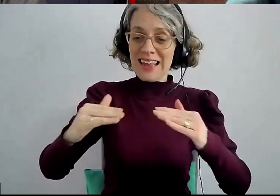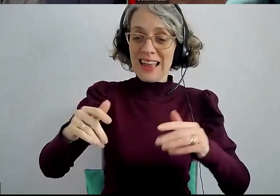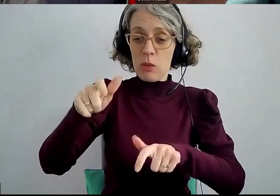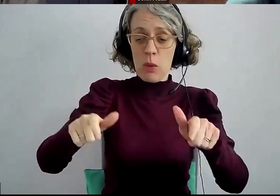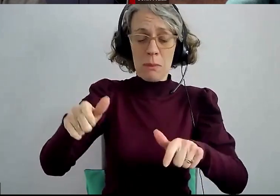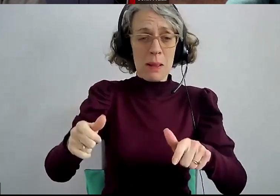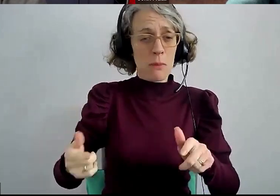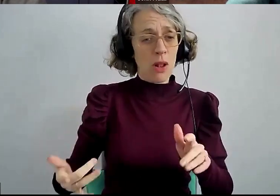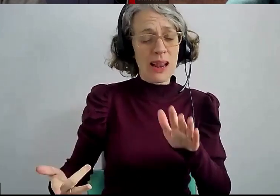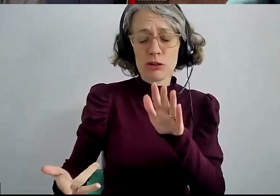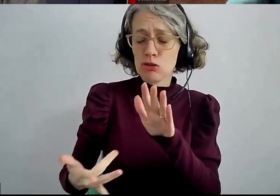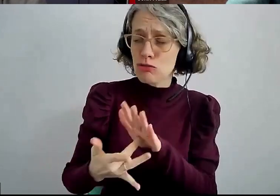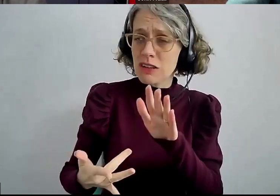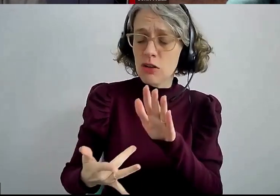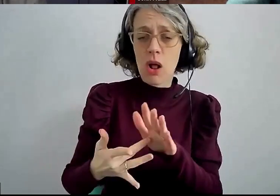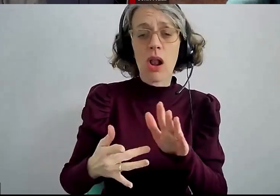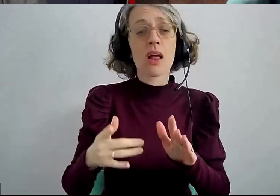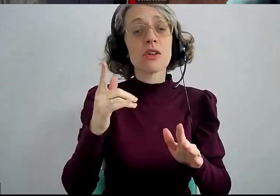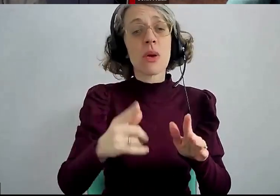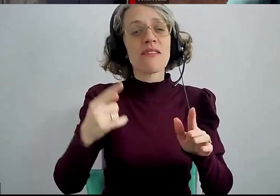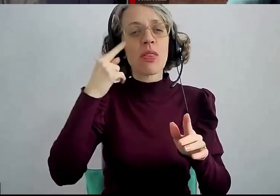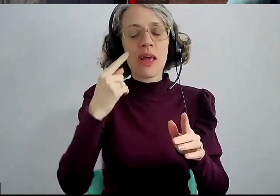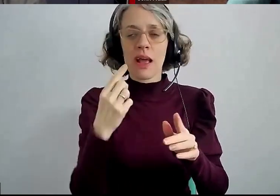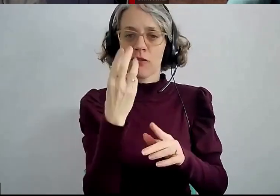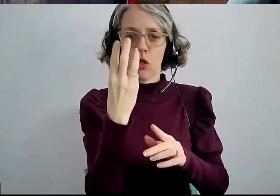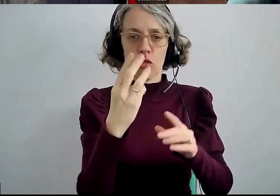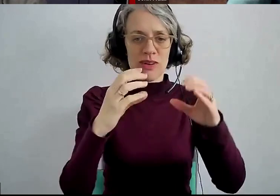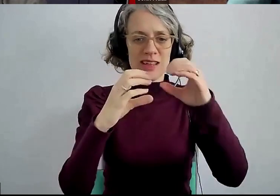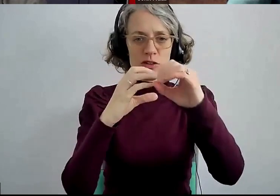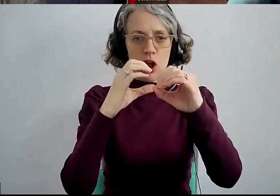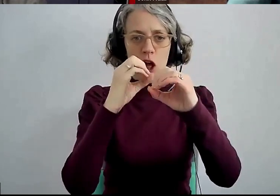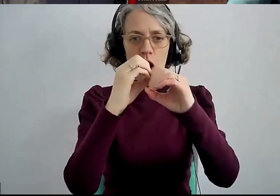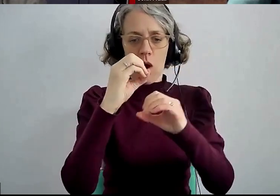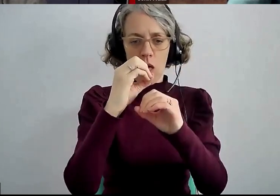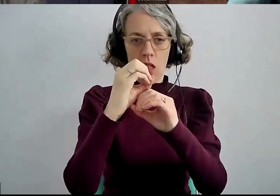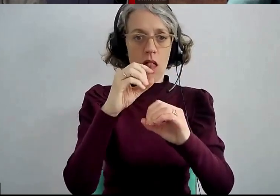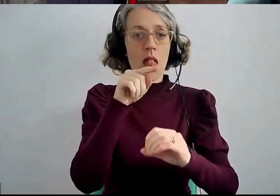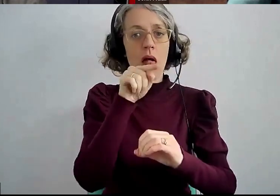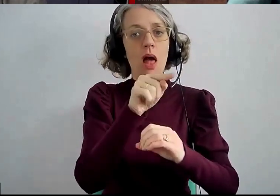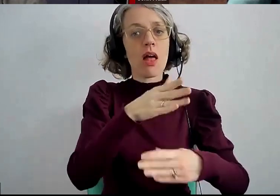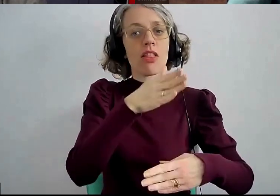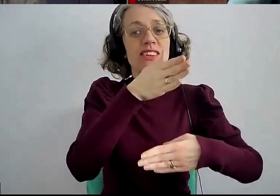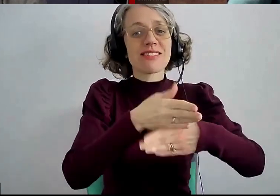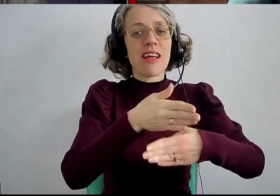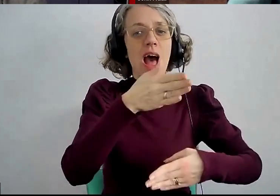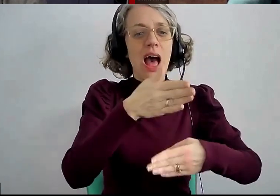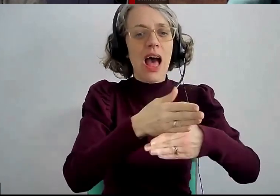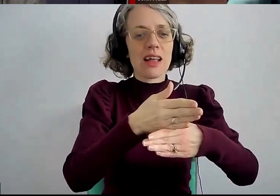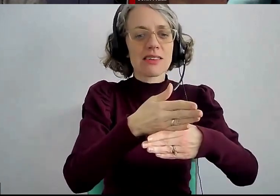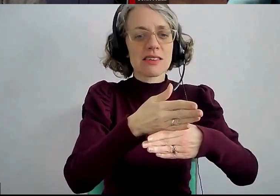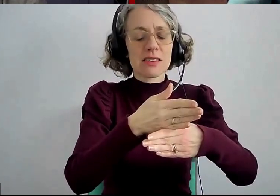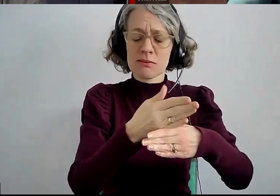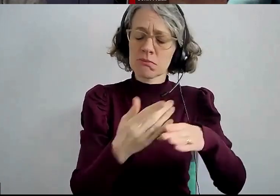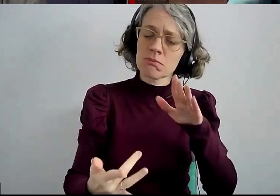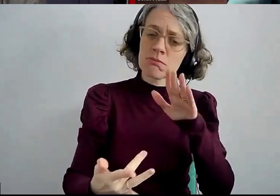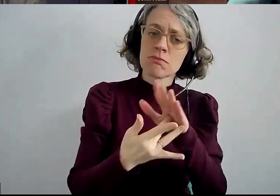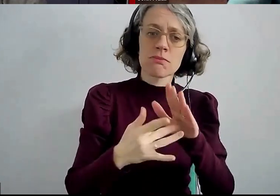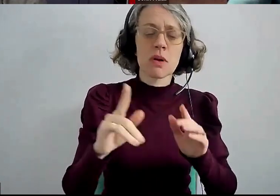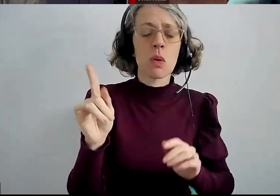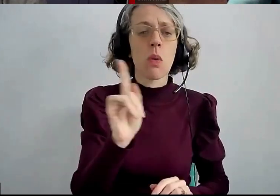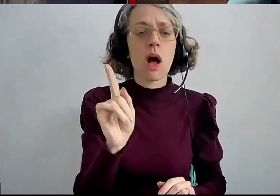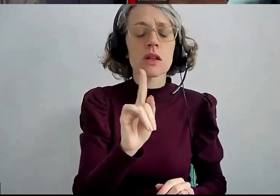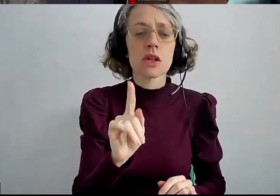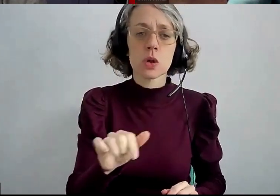3 purpose circles, in the task area, what is key is that there should